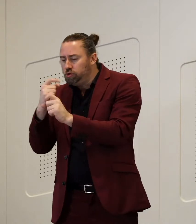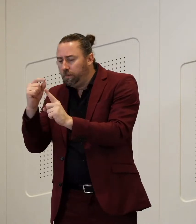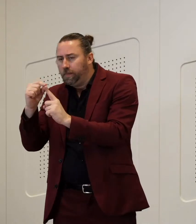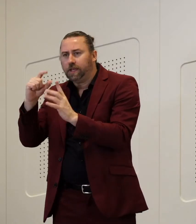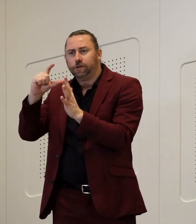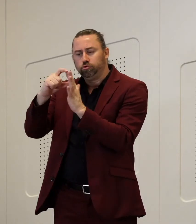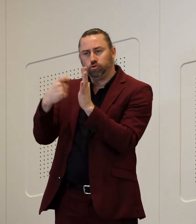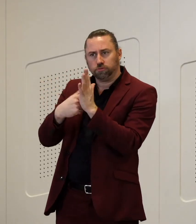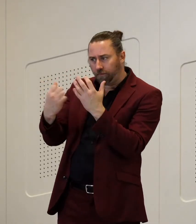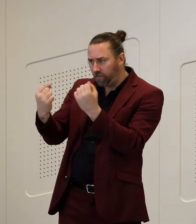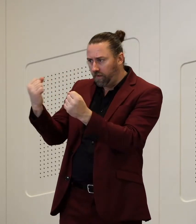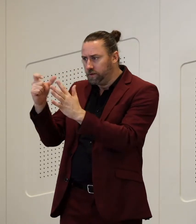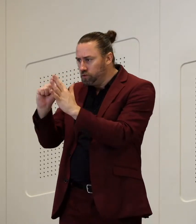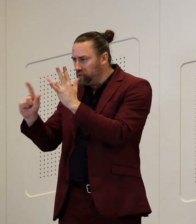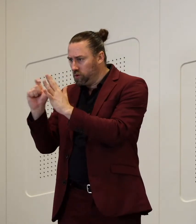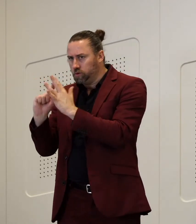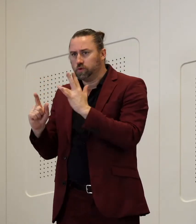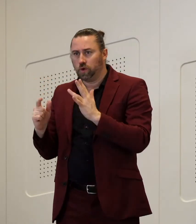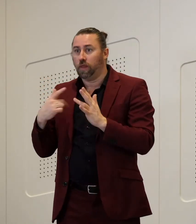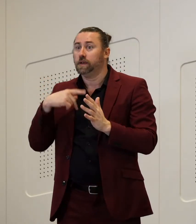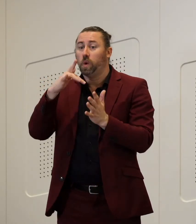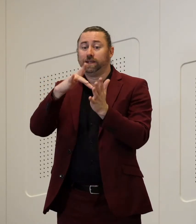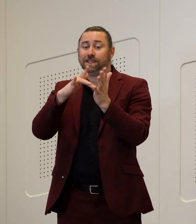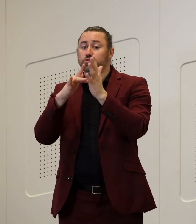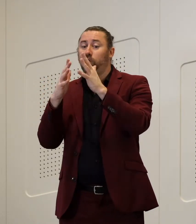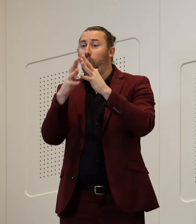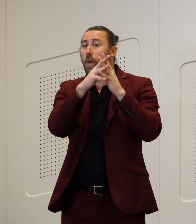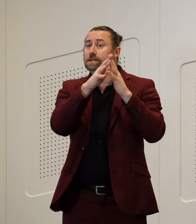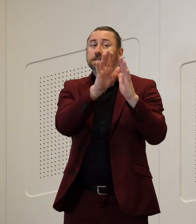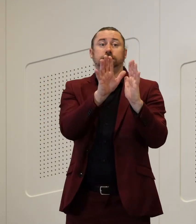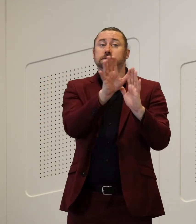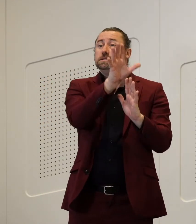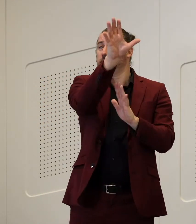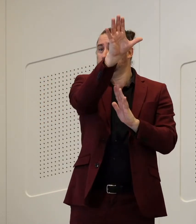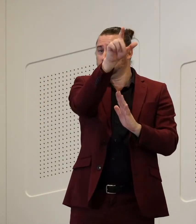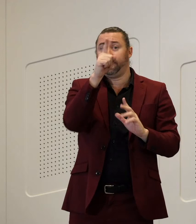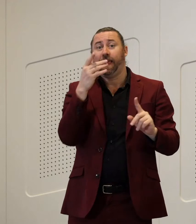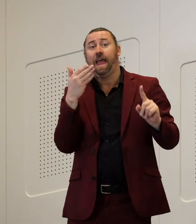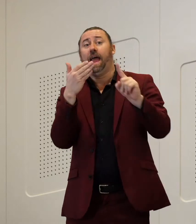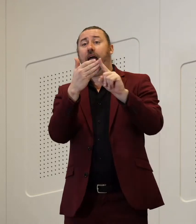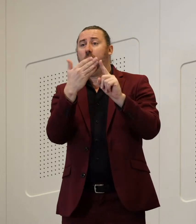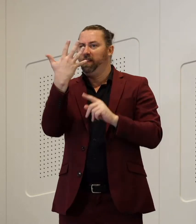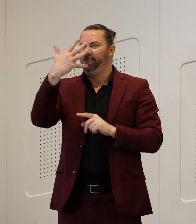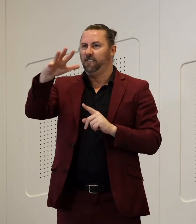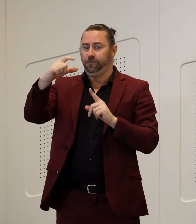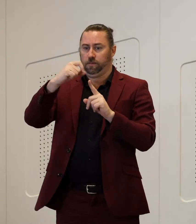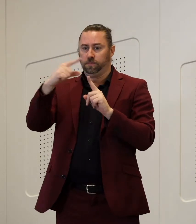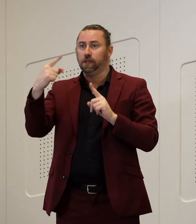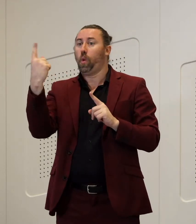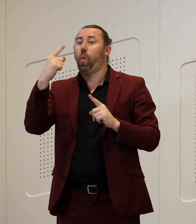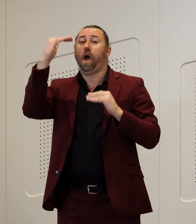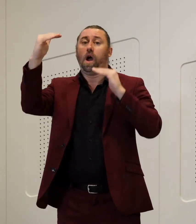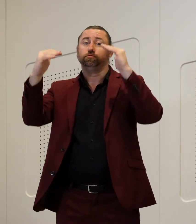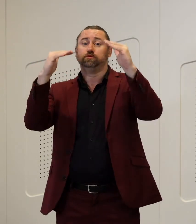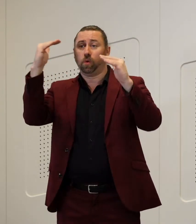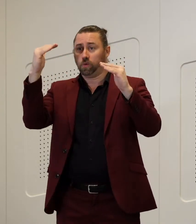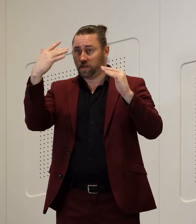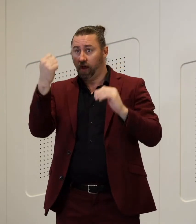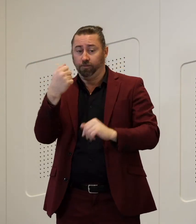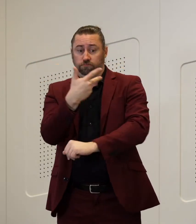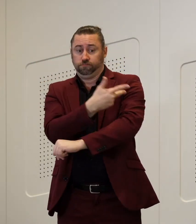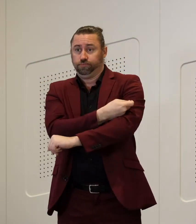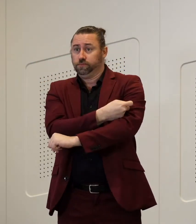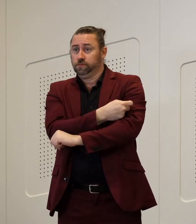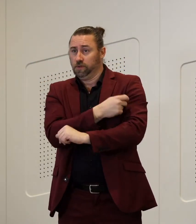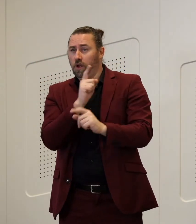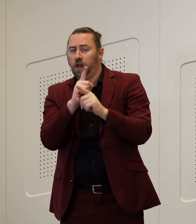so pleased that Central West hit their target of 1 in 2 eligible adults already being vaccinated, especially